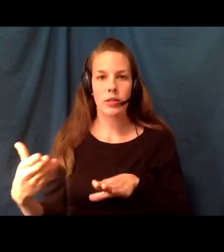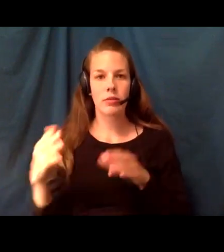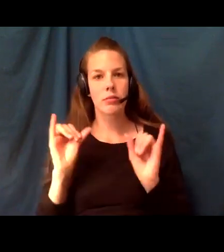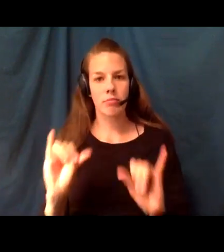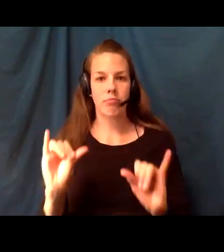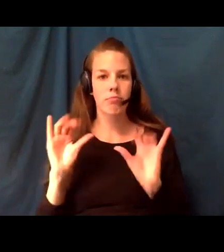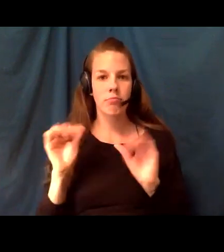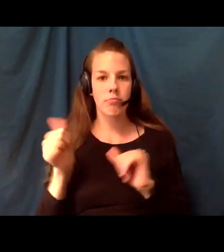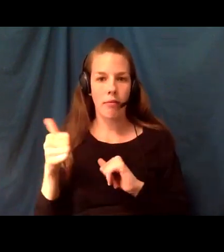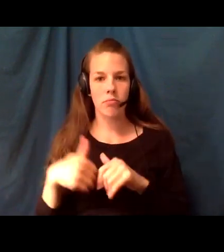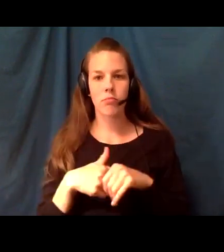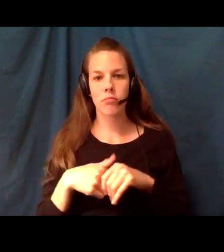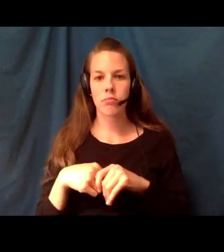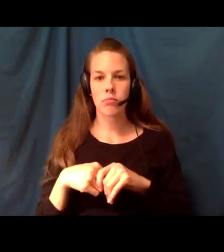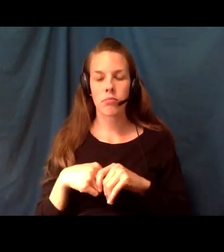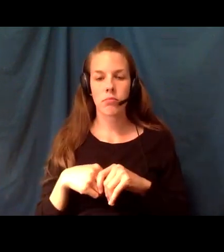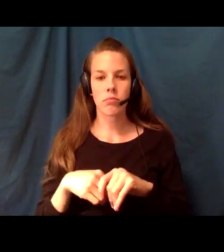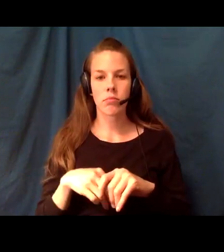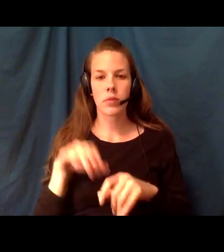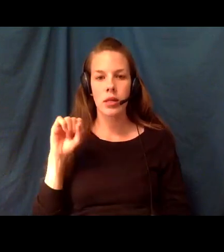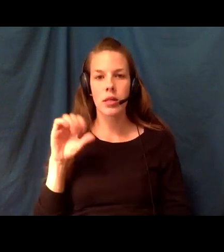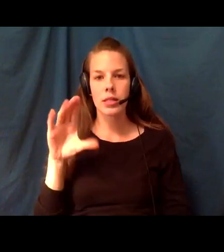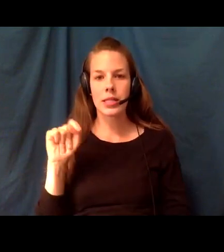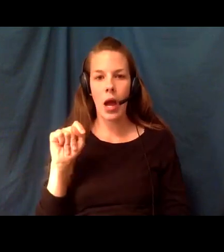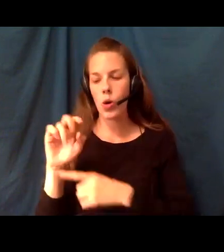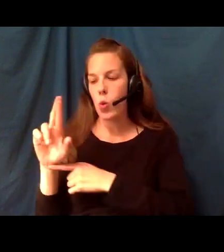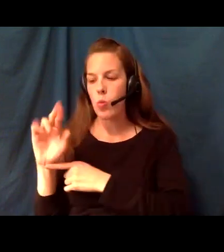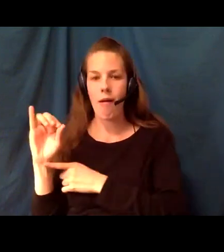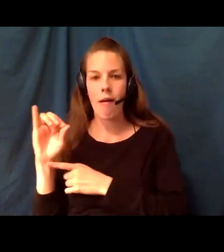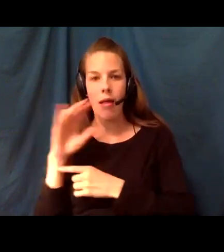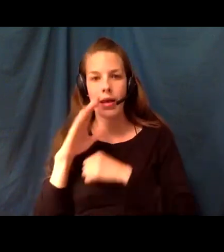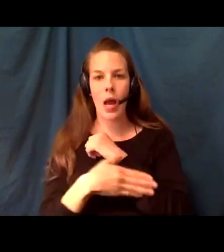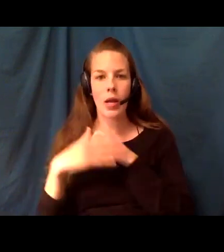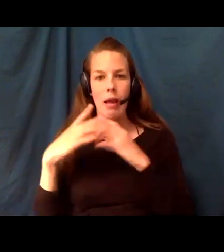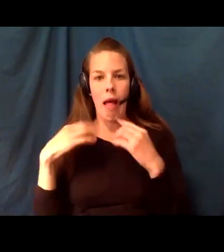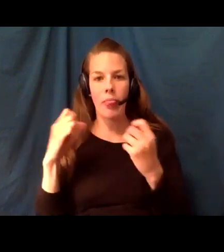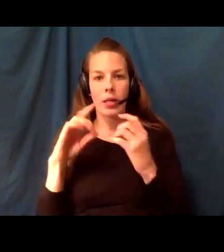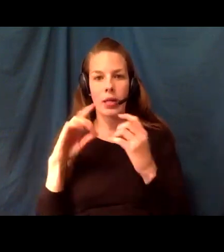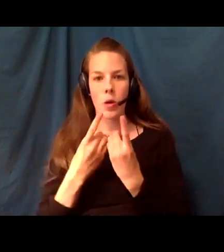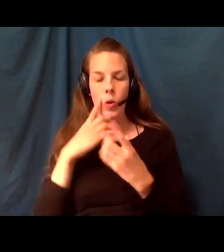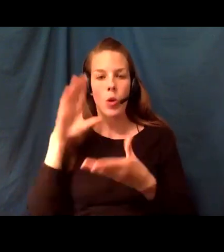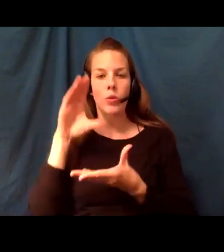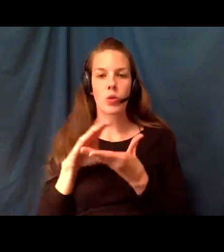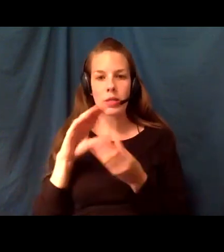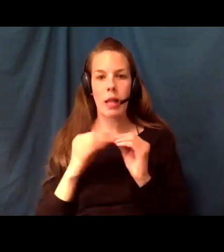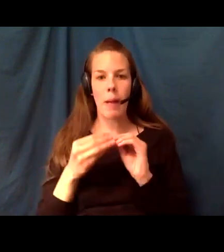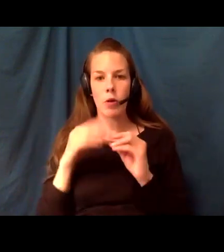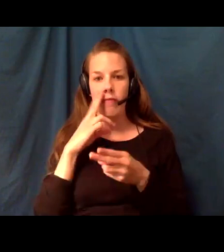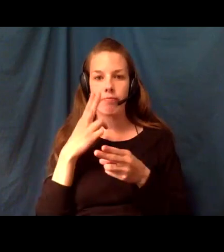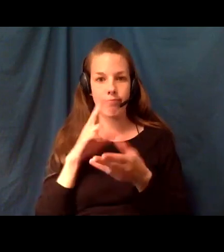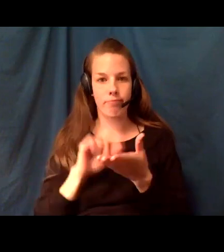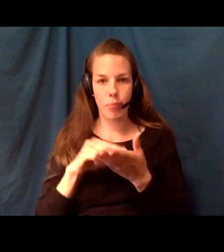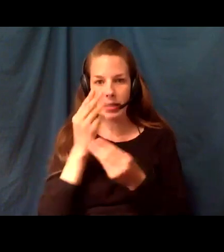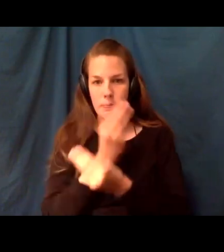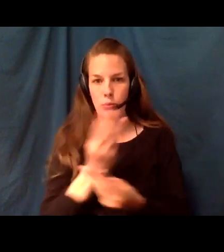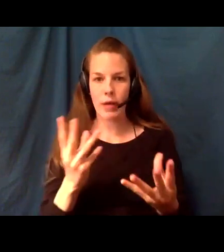at 10. The Scott and Rock Island County Health Departments have reduced the number of press briefings taking place each week. And